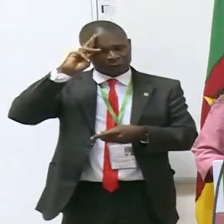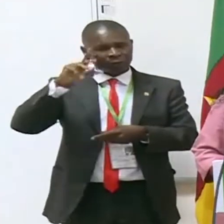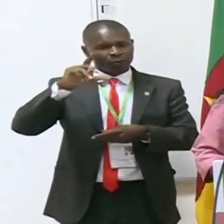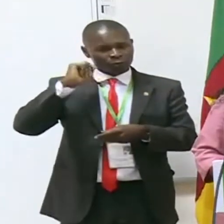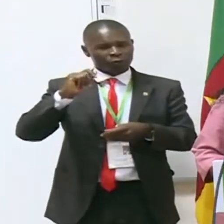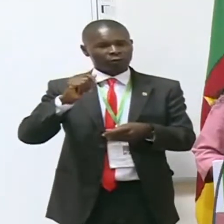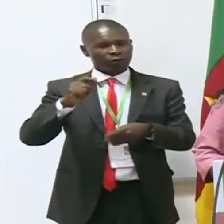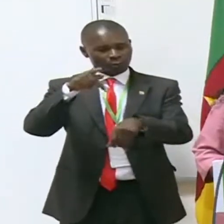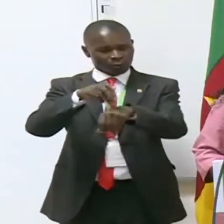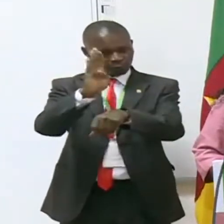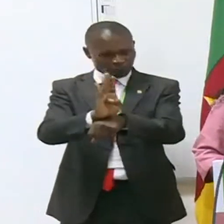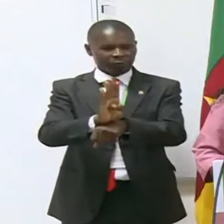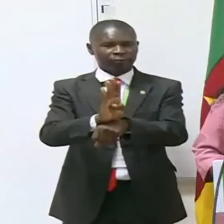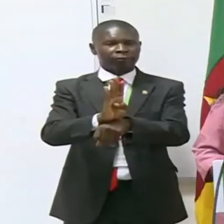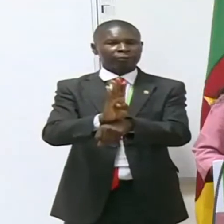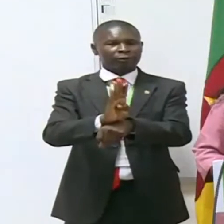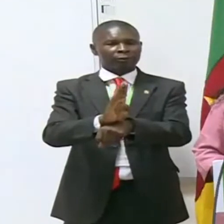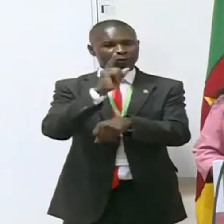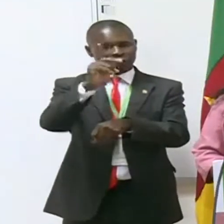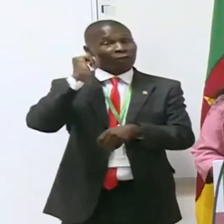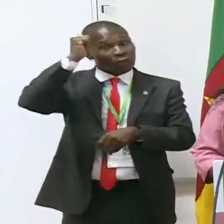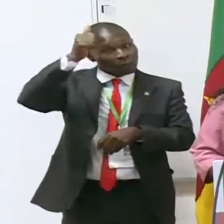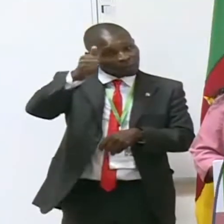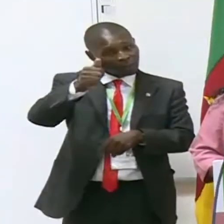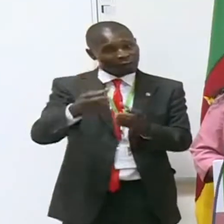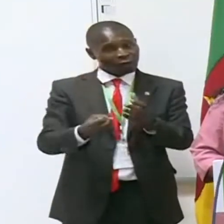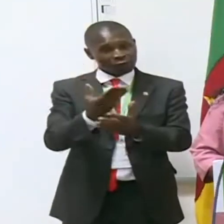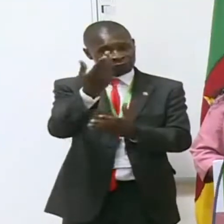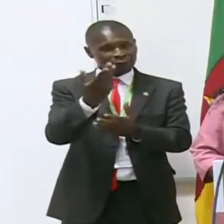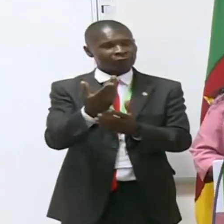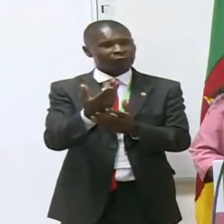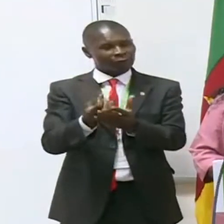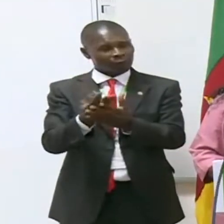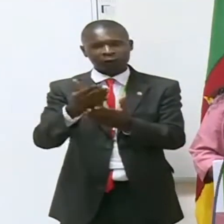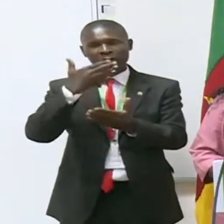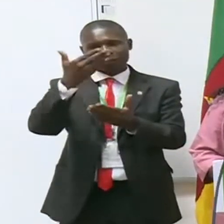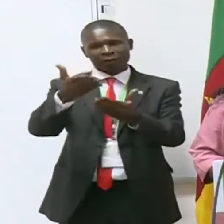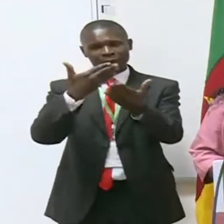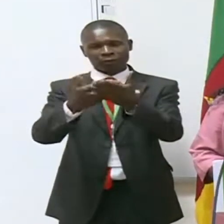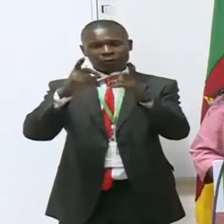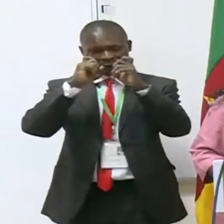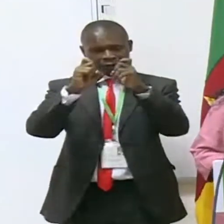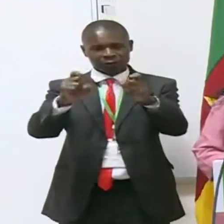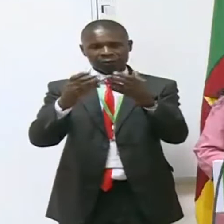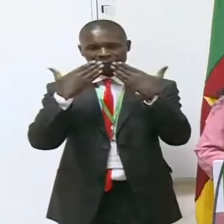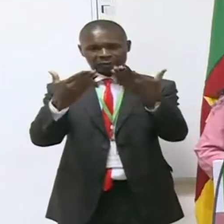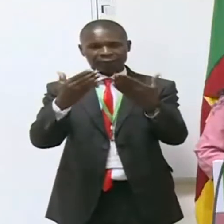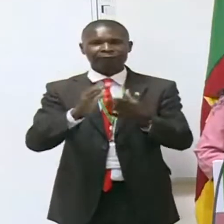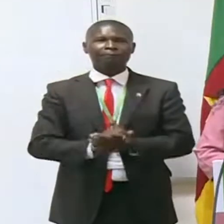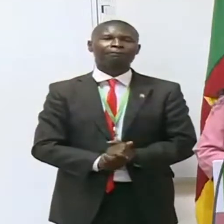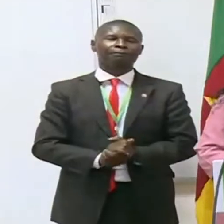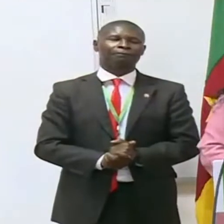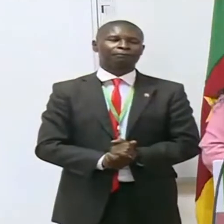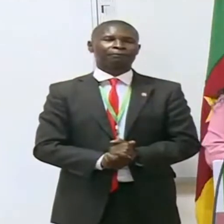those involved in the fight against COVID-19. The government will continue to inform